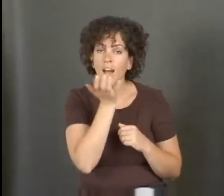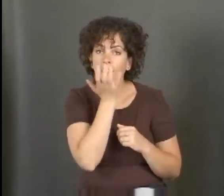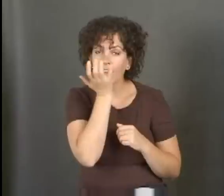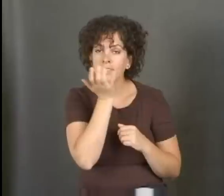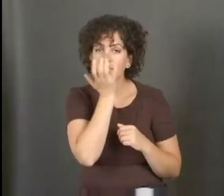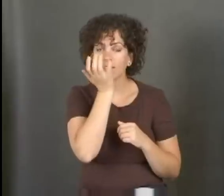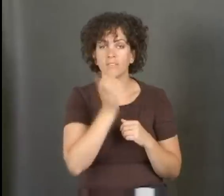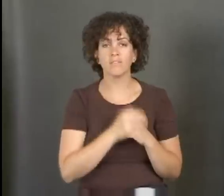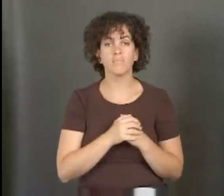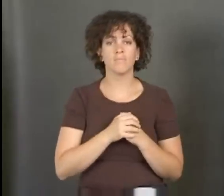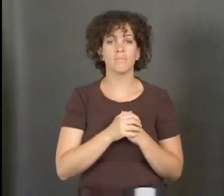Grass.